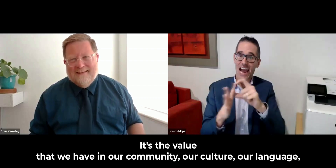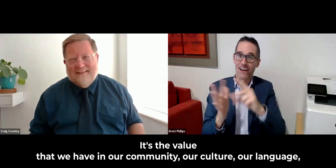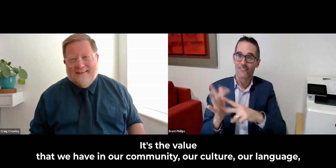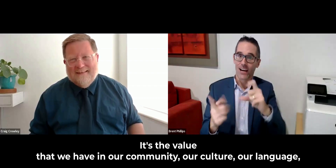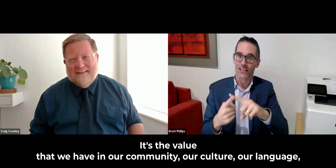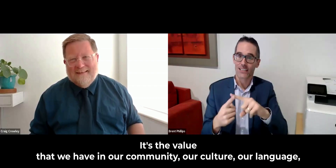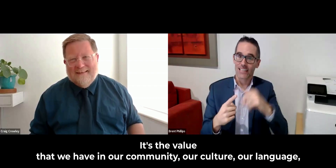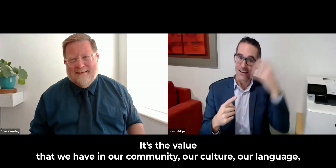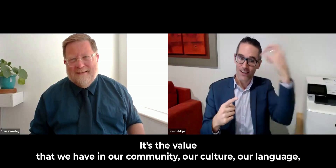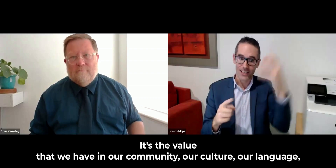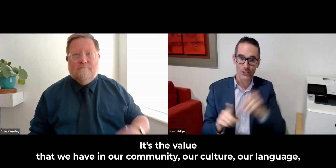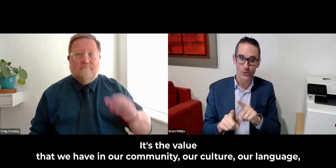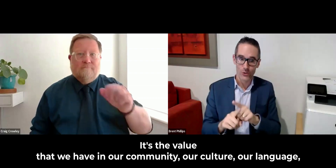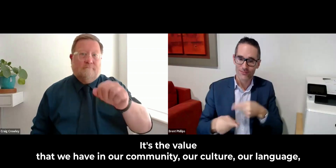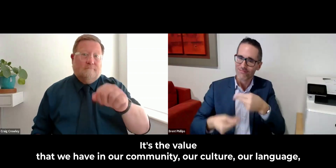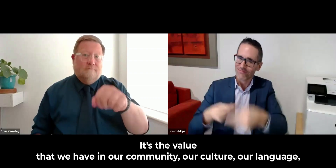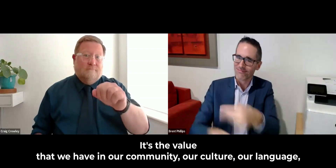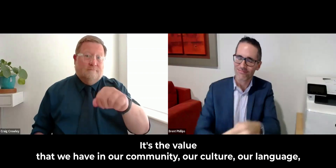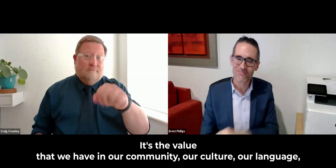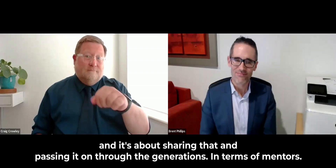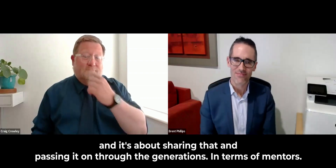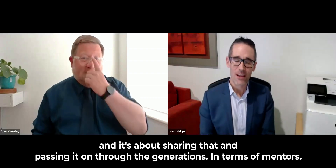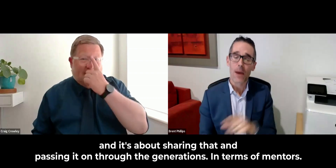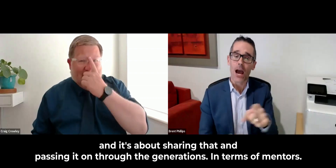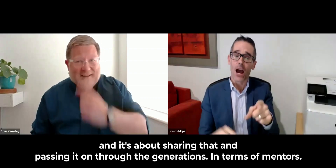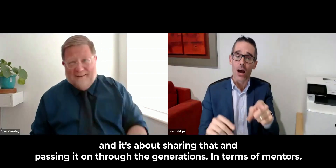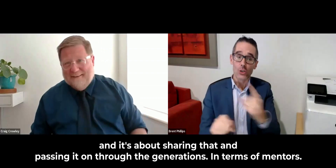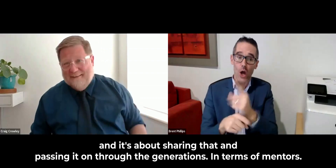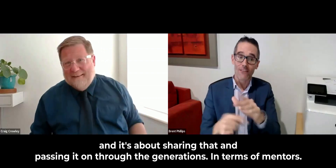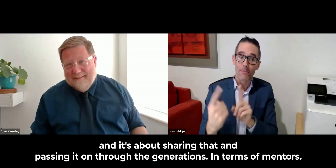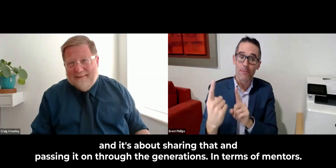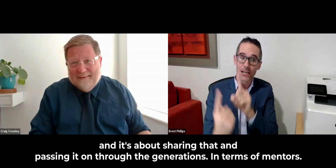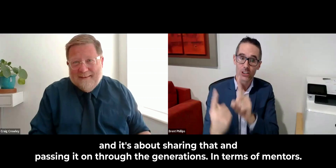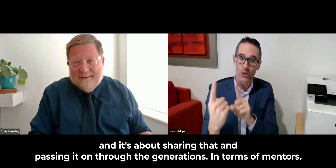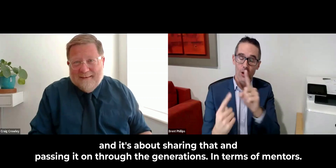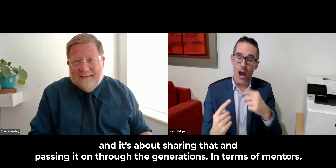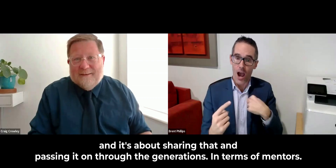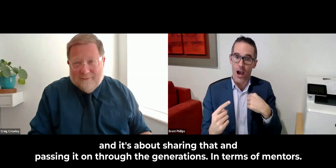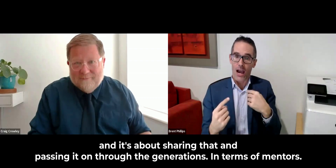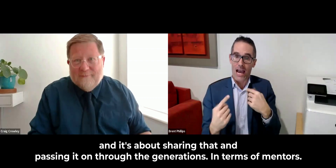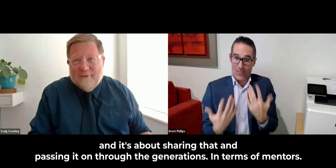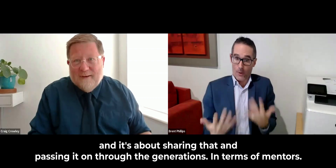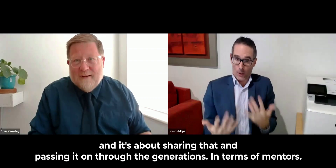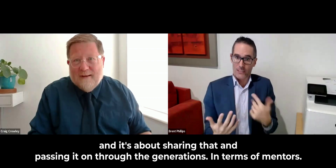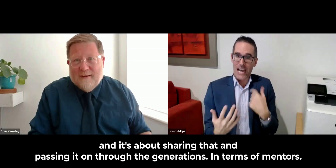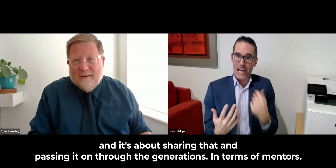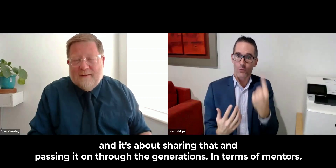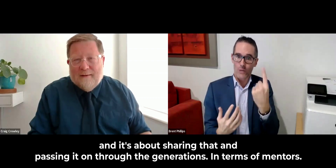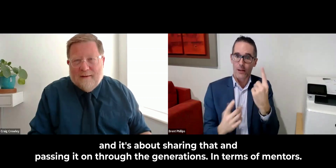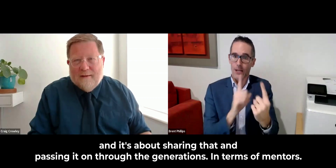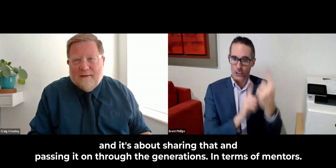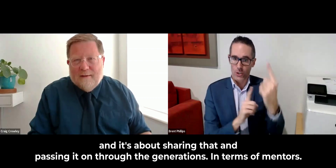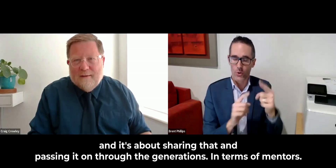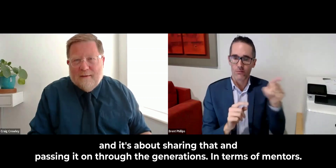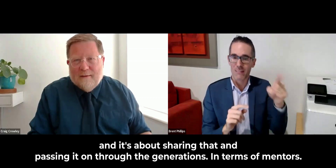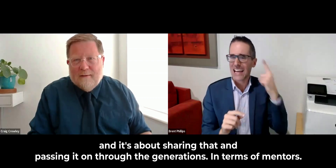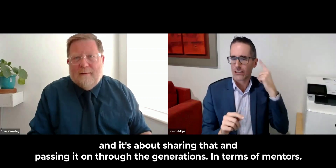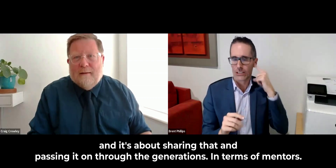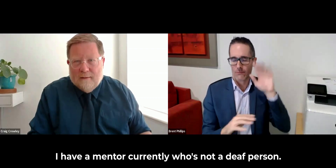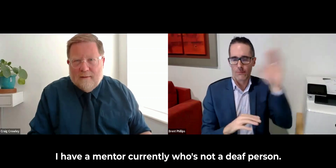have in our community, our culture, our language, and it's about sharing that and passing it on through the generations. In terms of mentors, I